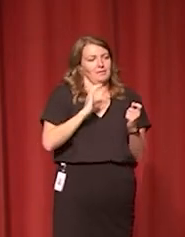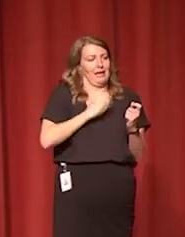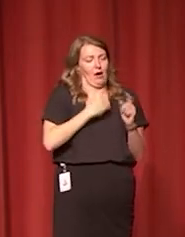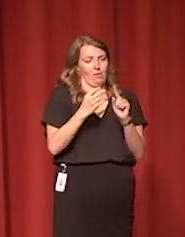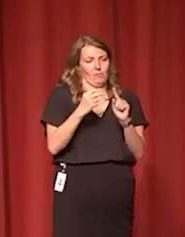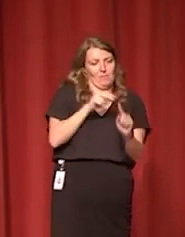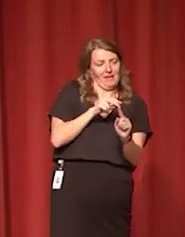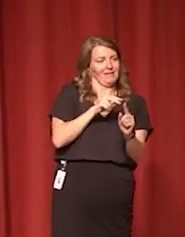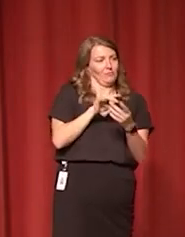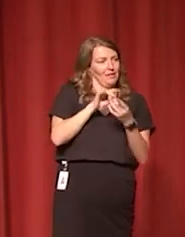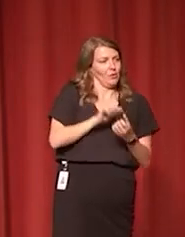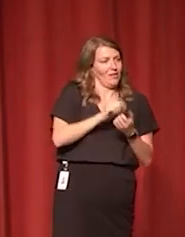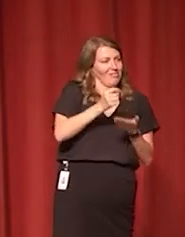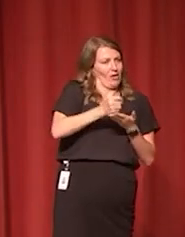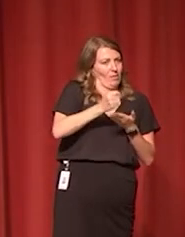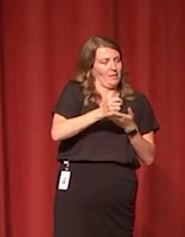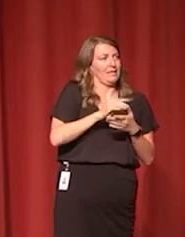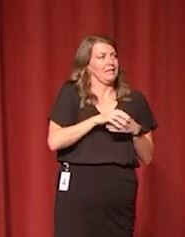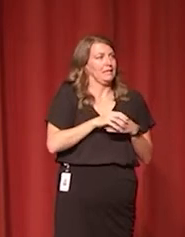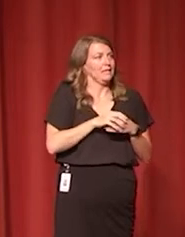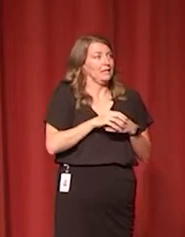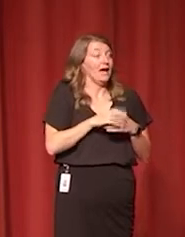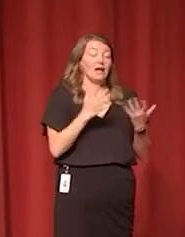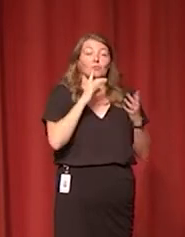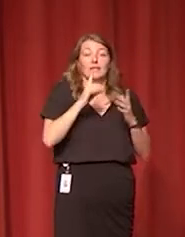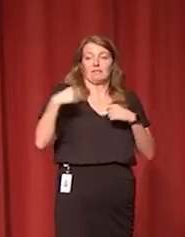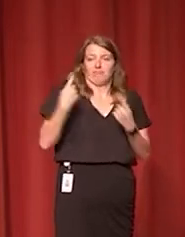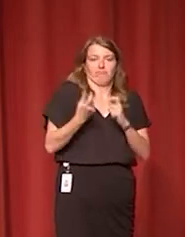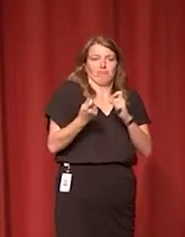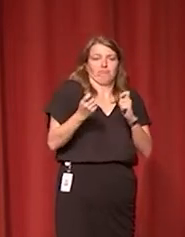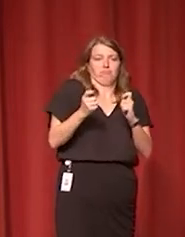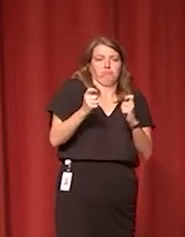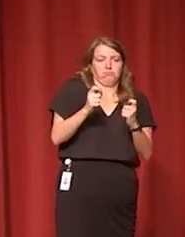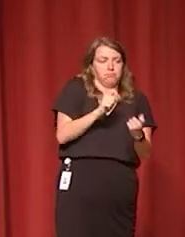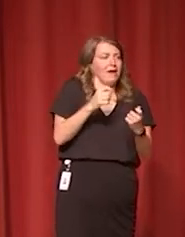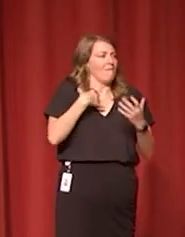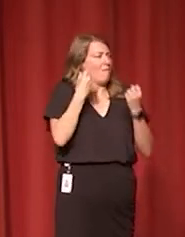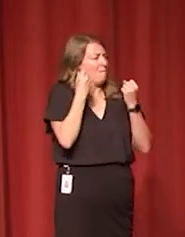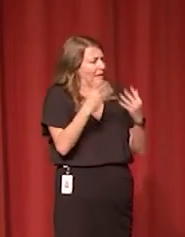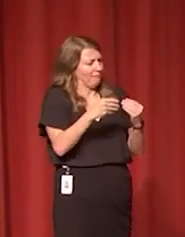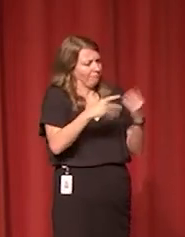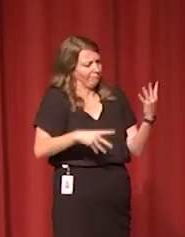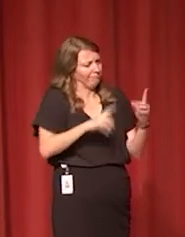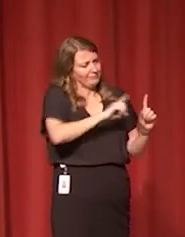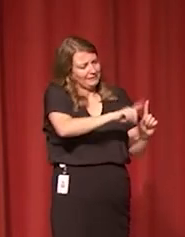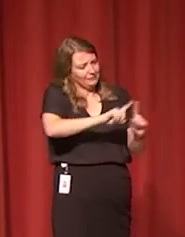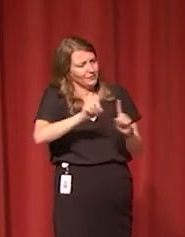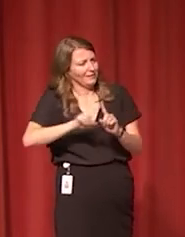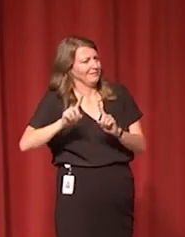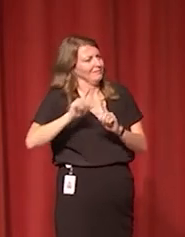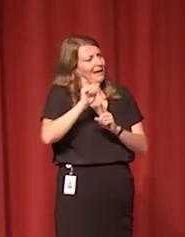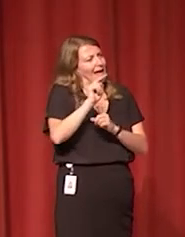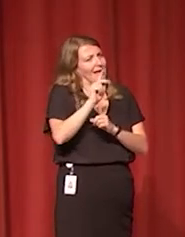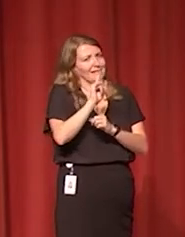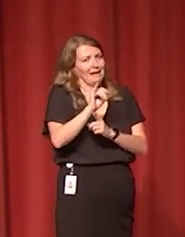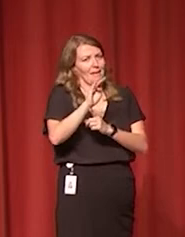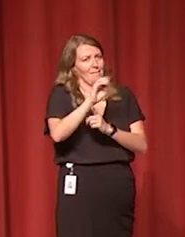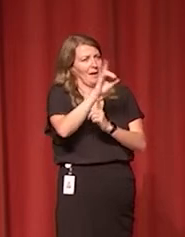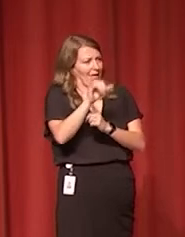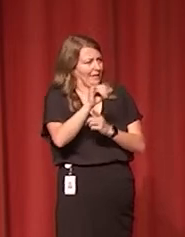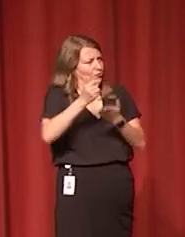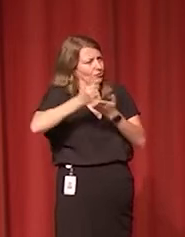therapies, and it's a shift that's been going on for a while now. There are a whole bunch of other antibody treatments, whether it's treatments